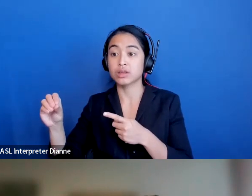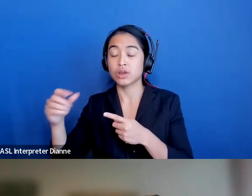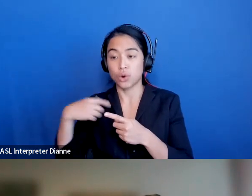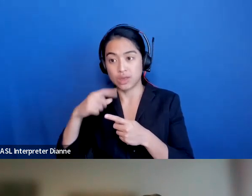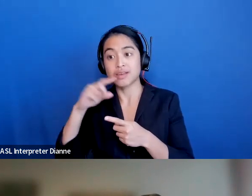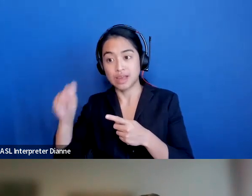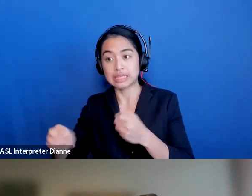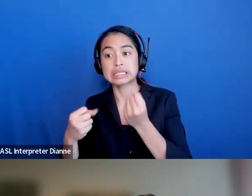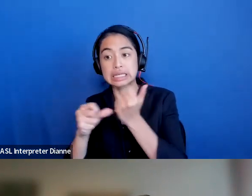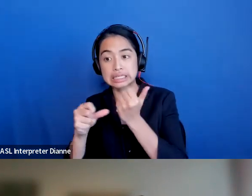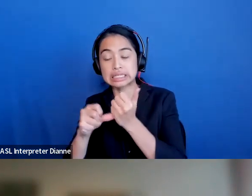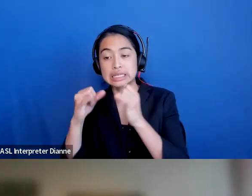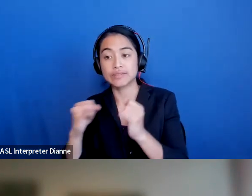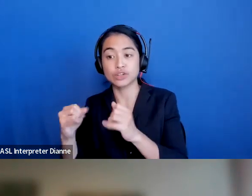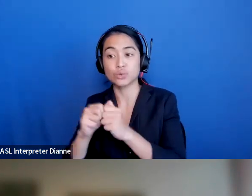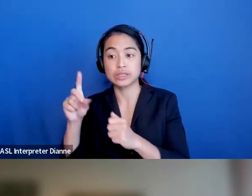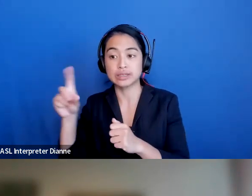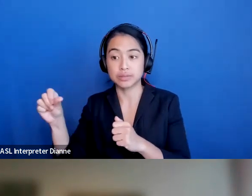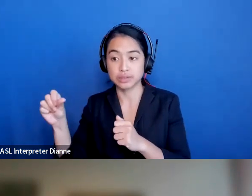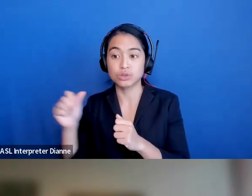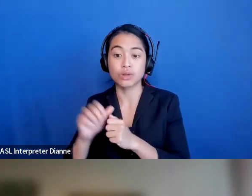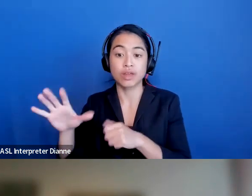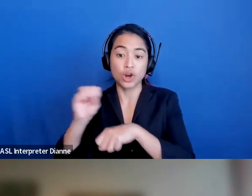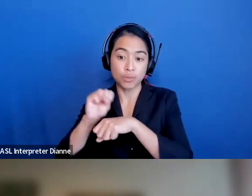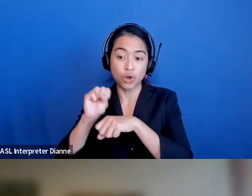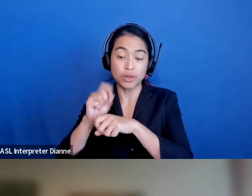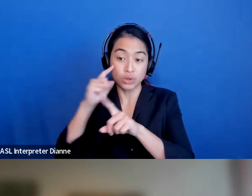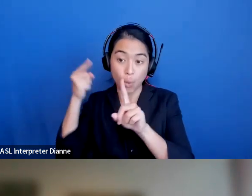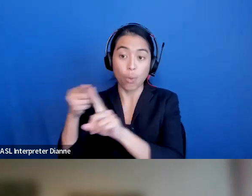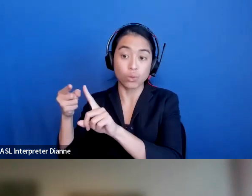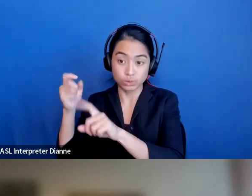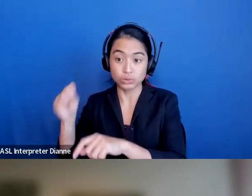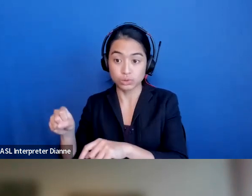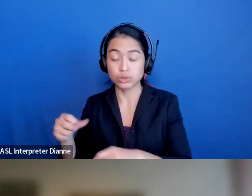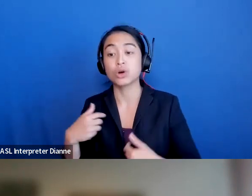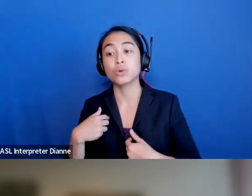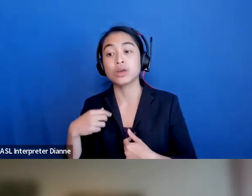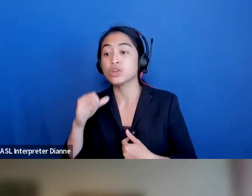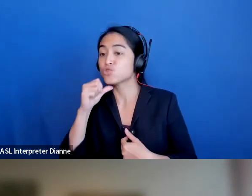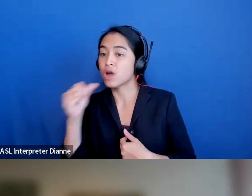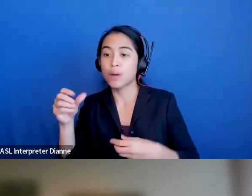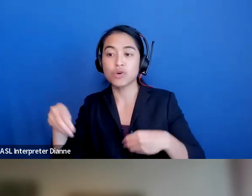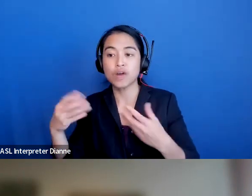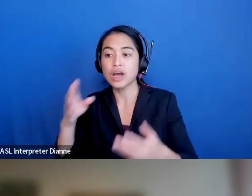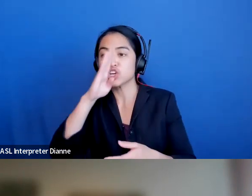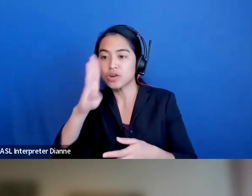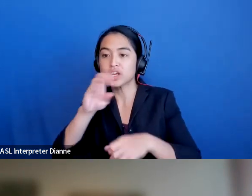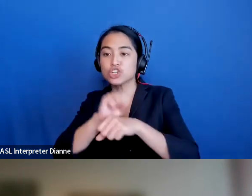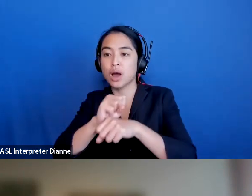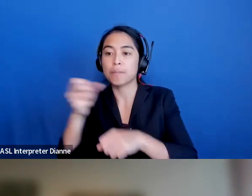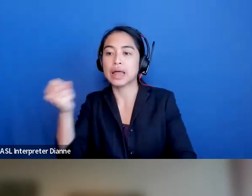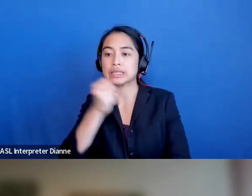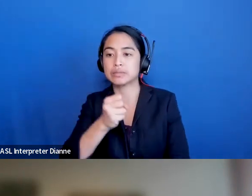assist individuals with disabilities with their employment goals. We do not provide direct job